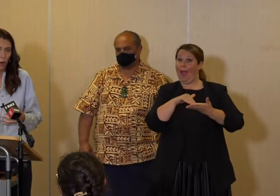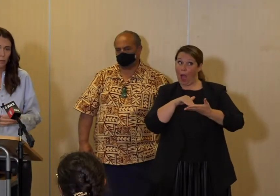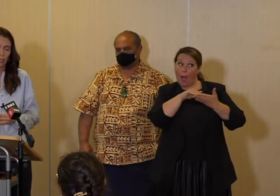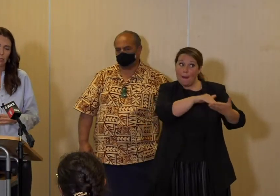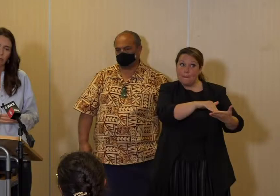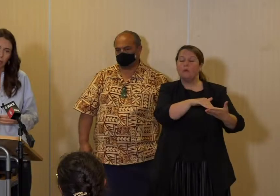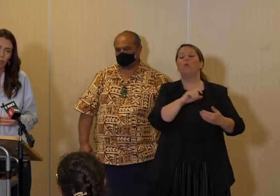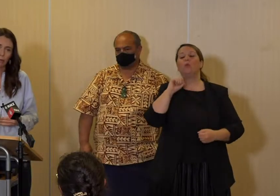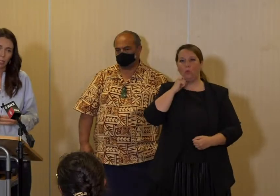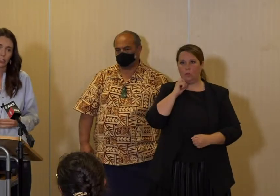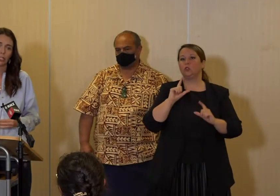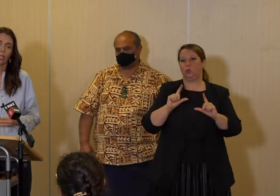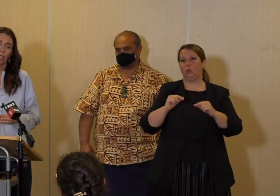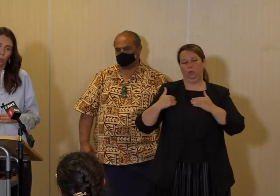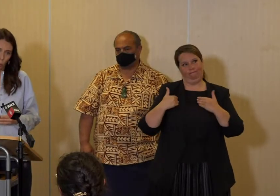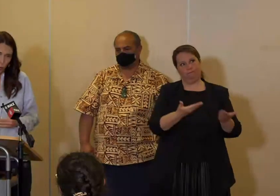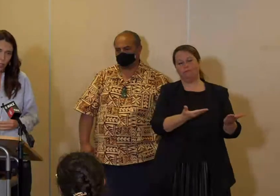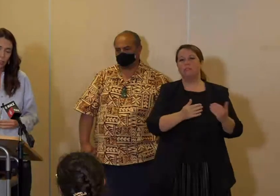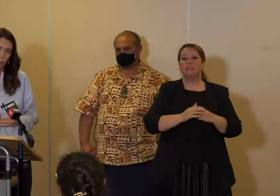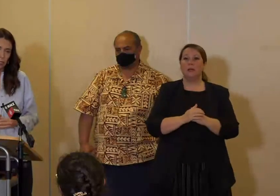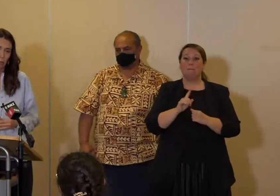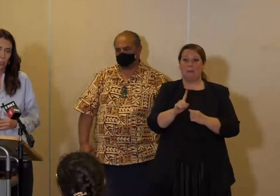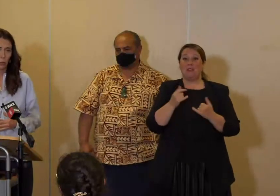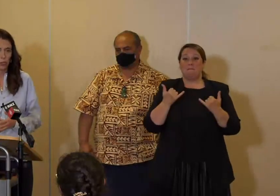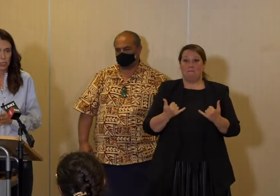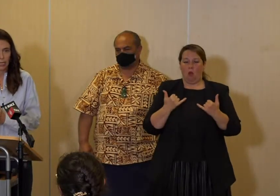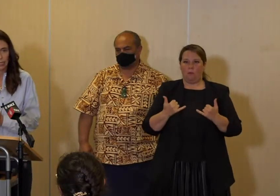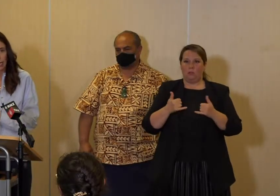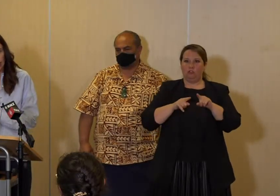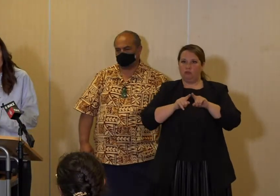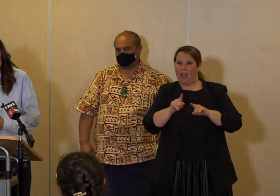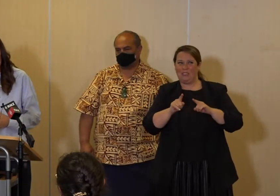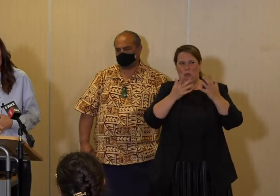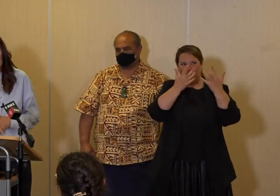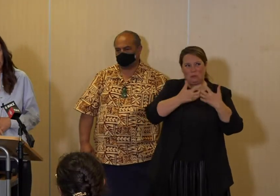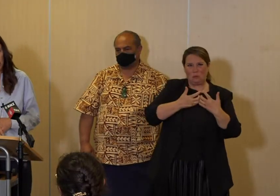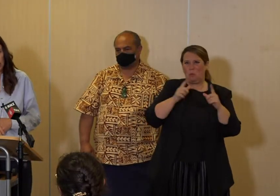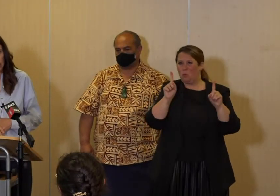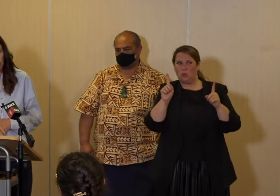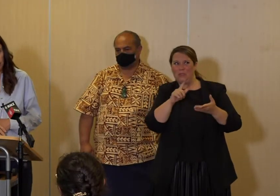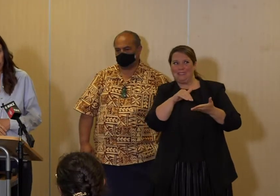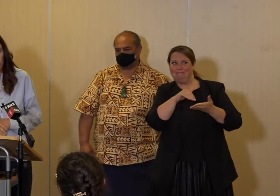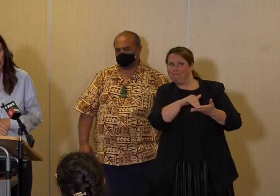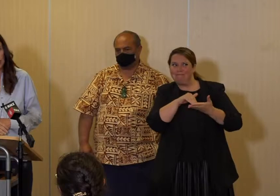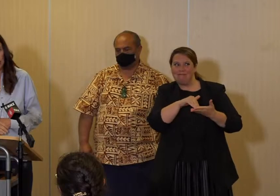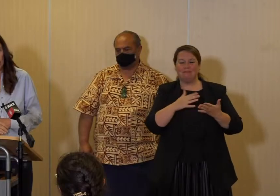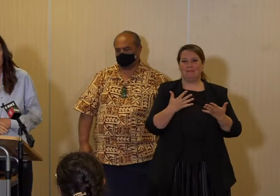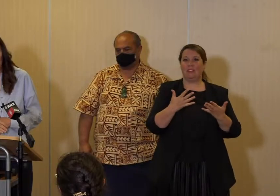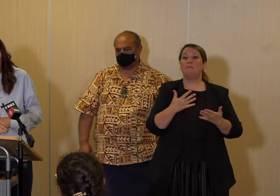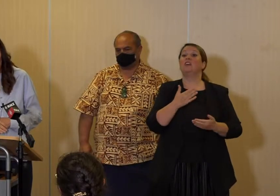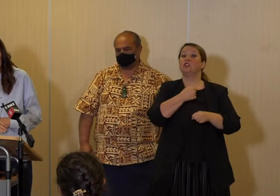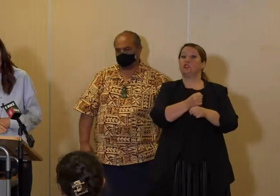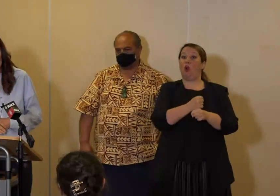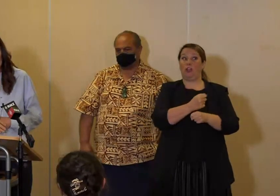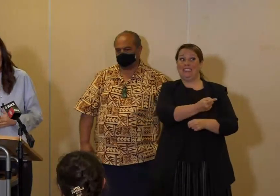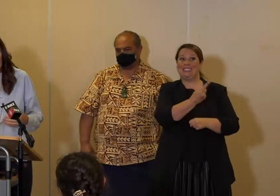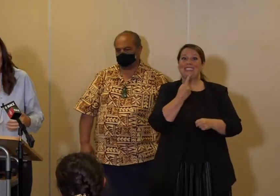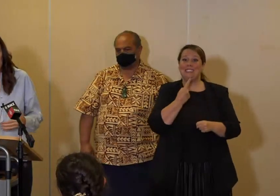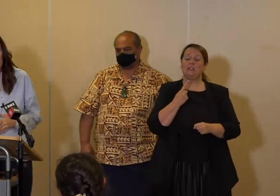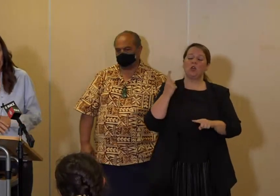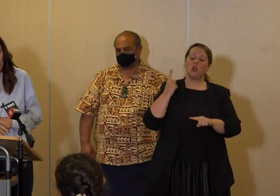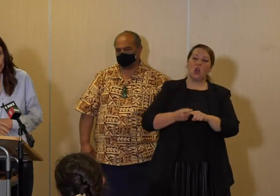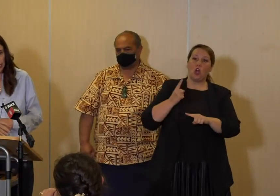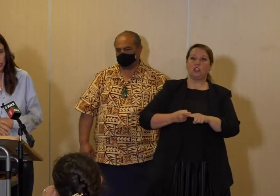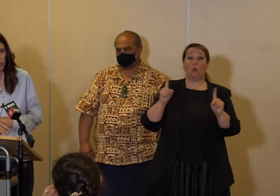But at the moment, very much working to establish what's needed. A clear indication that has come from Tonga is the need for water. The